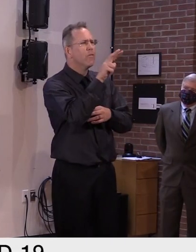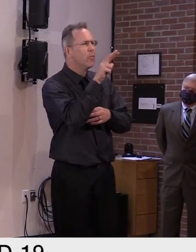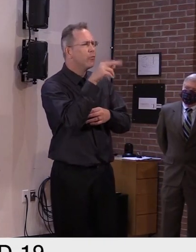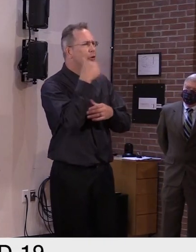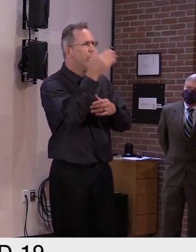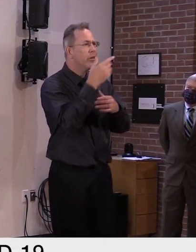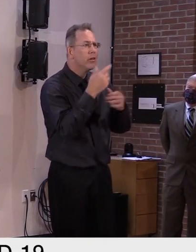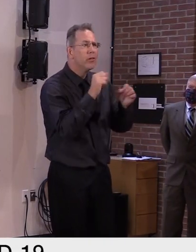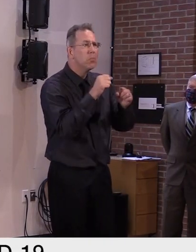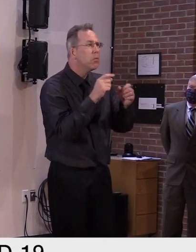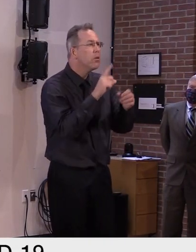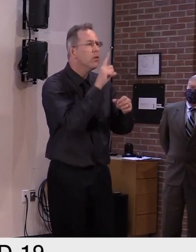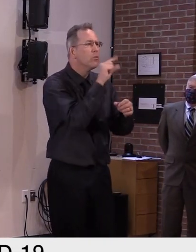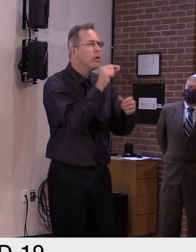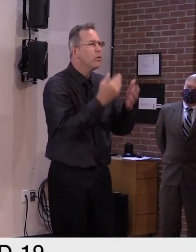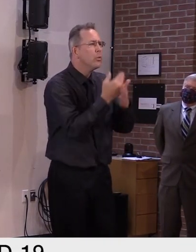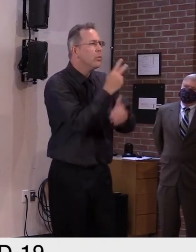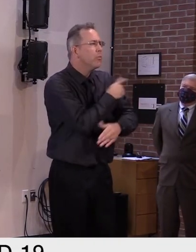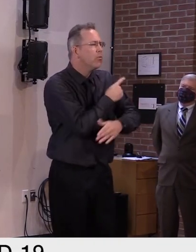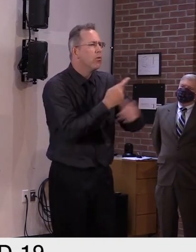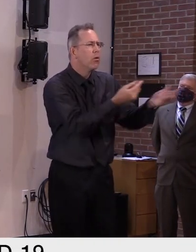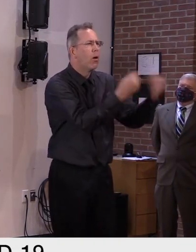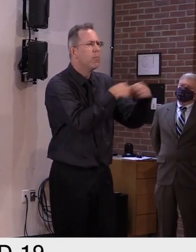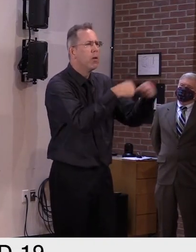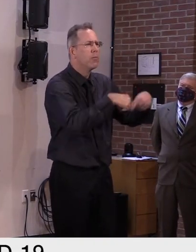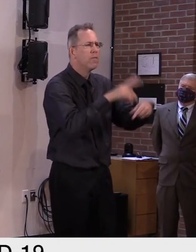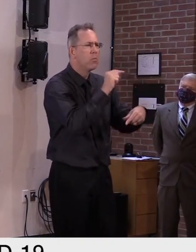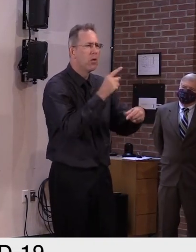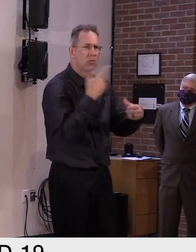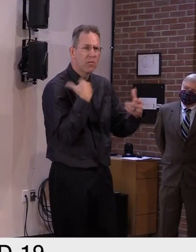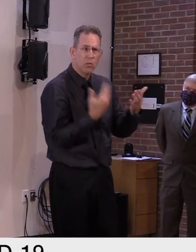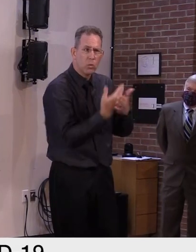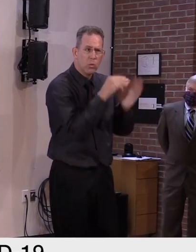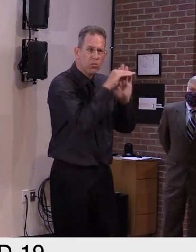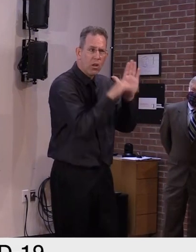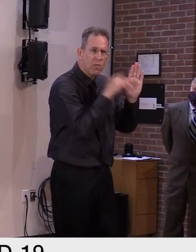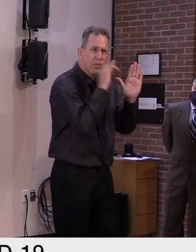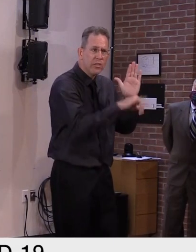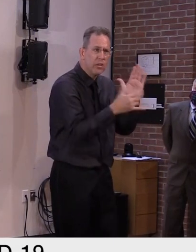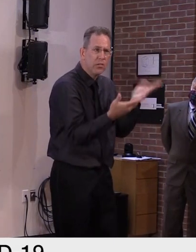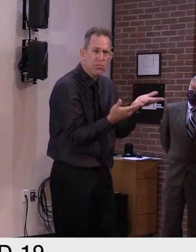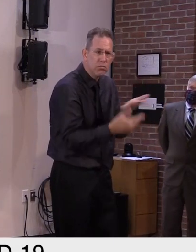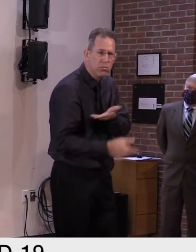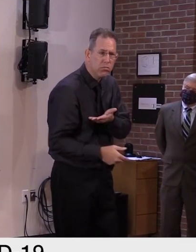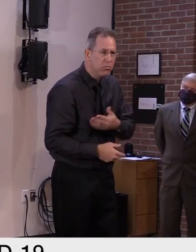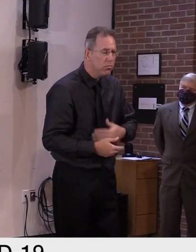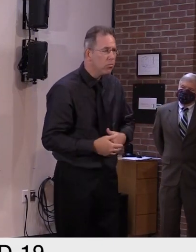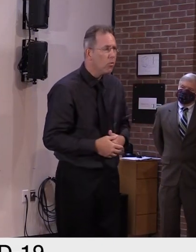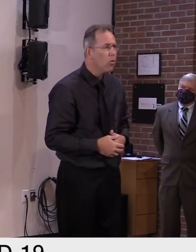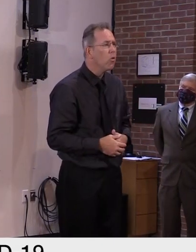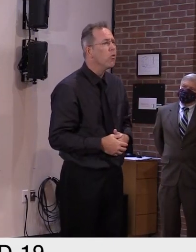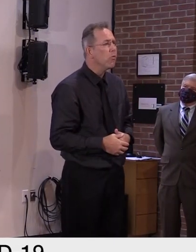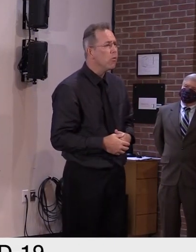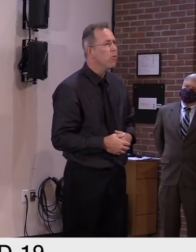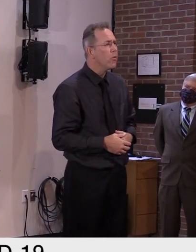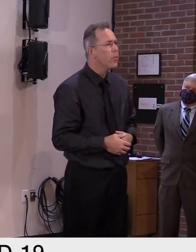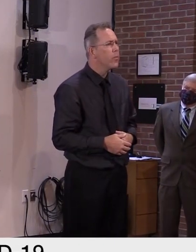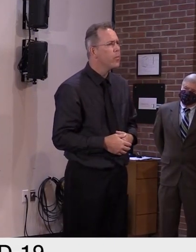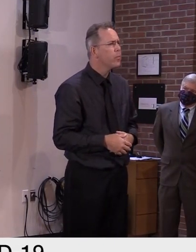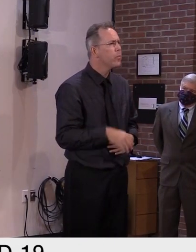strategic. Obviously, we want to be nimble. If we see that there's a problem area that can be rectified